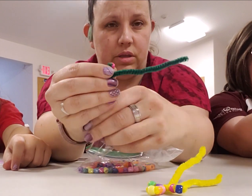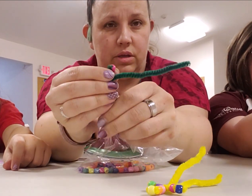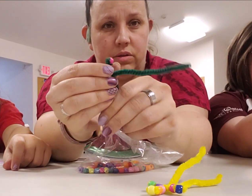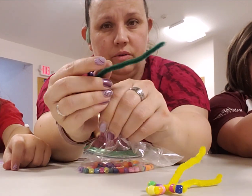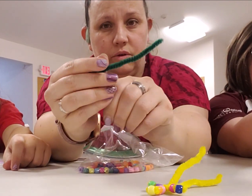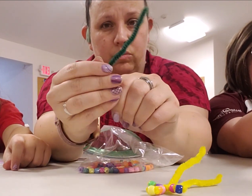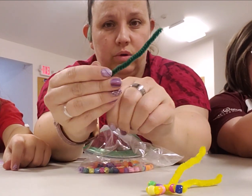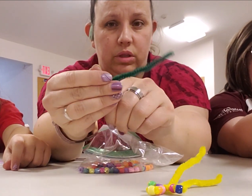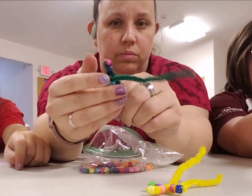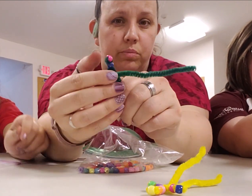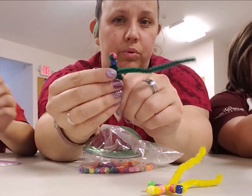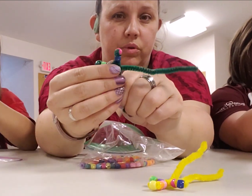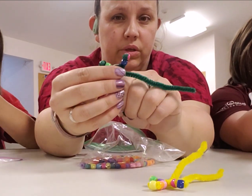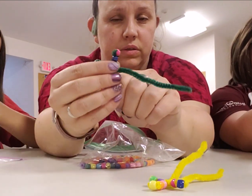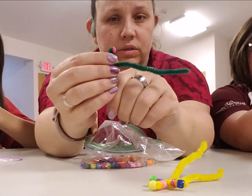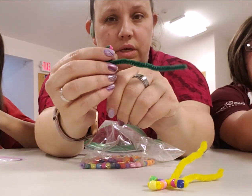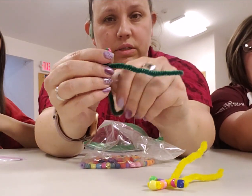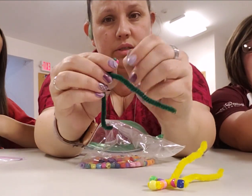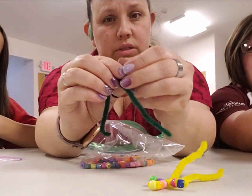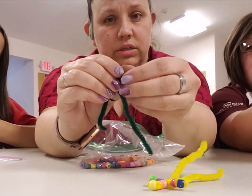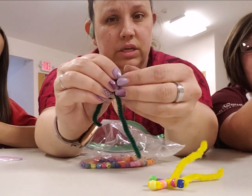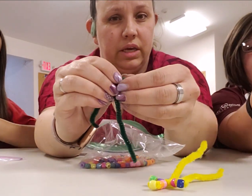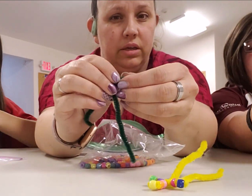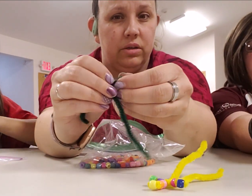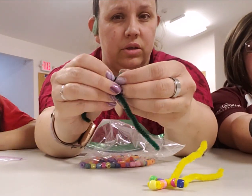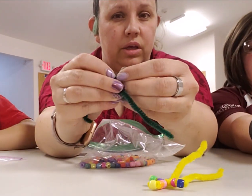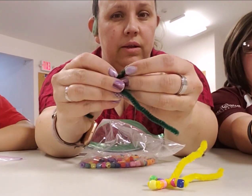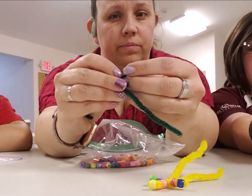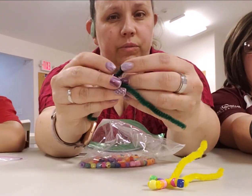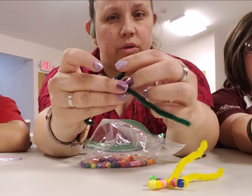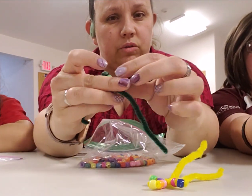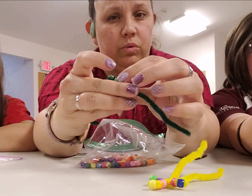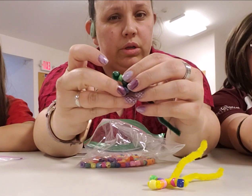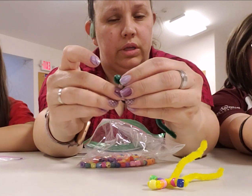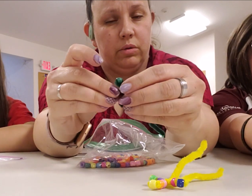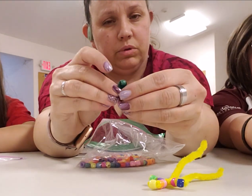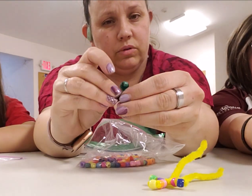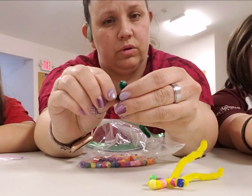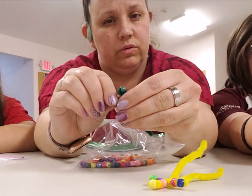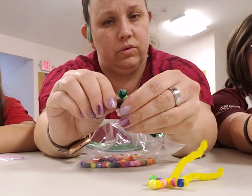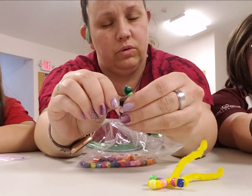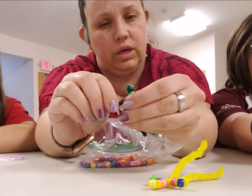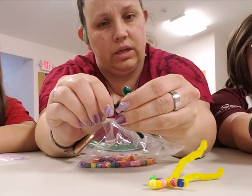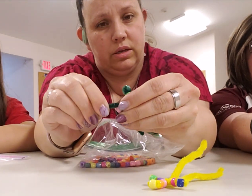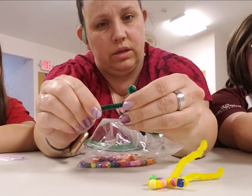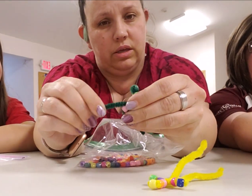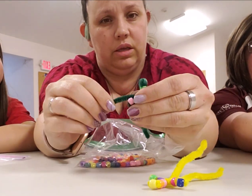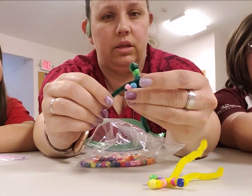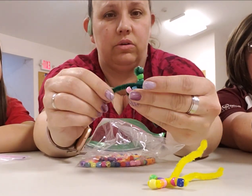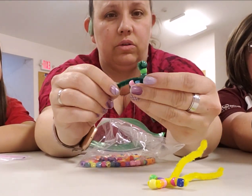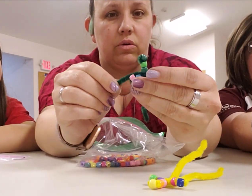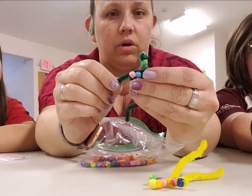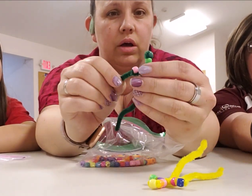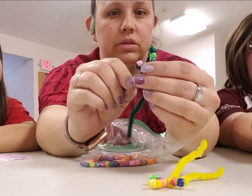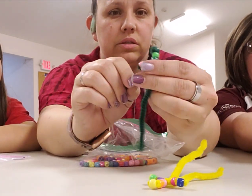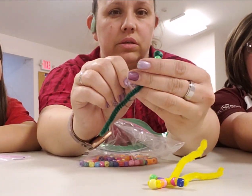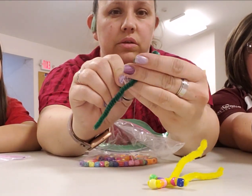So you can really pull these guys in tight because you want to get them as close as you can into the cross.